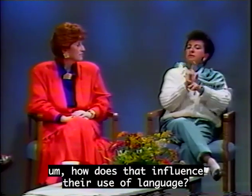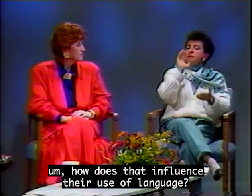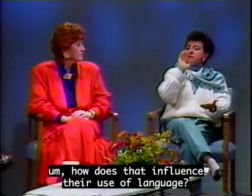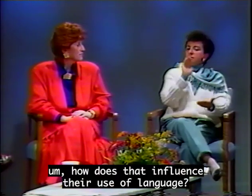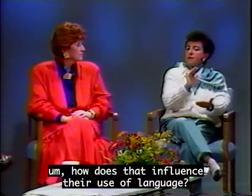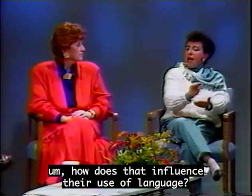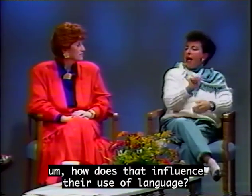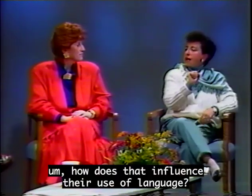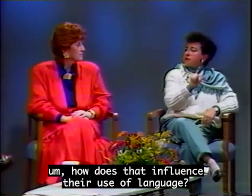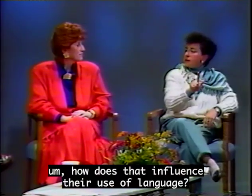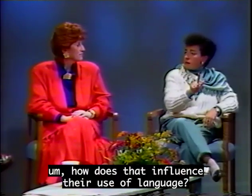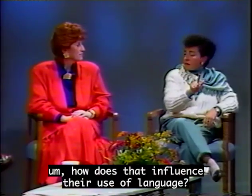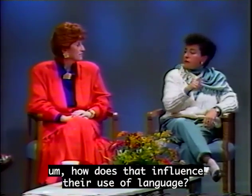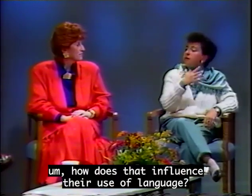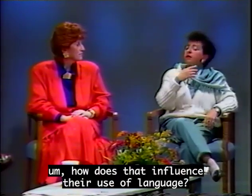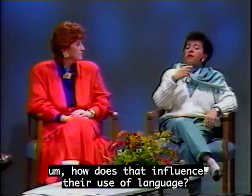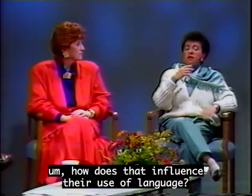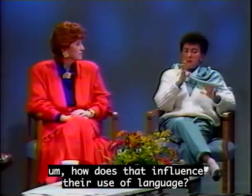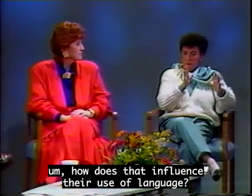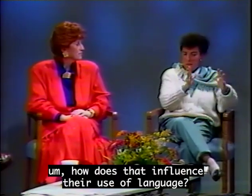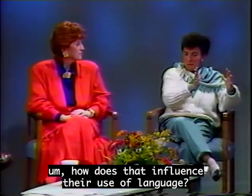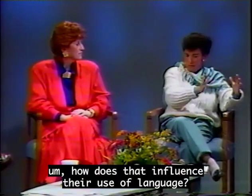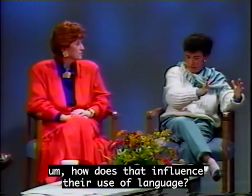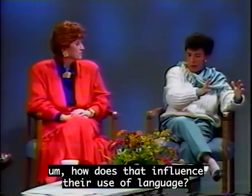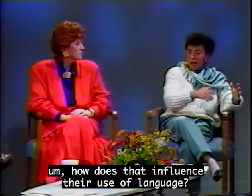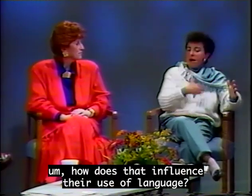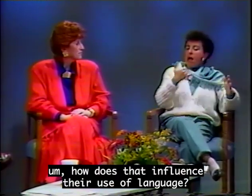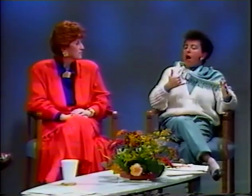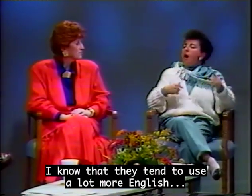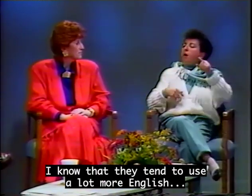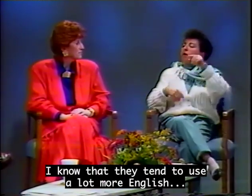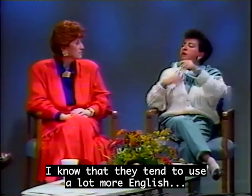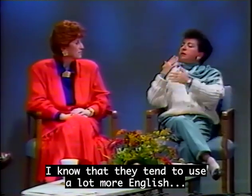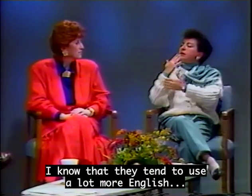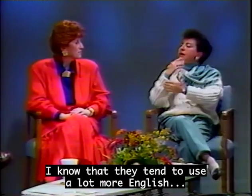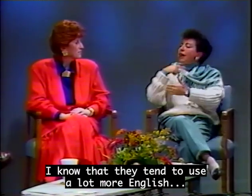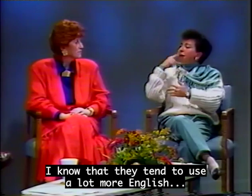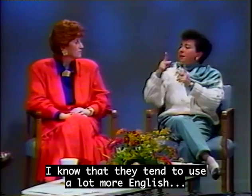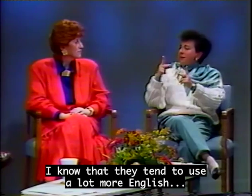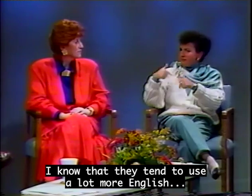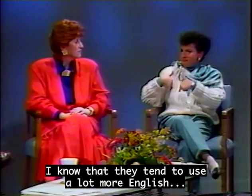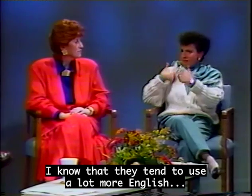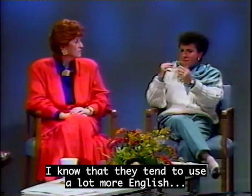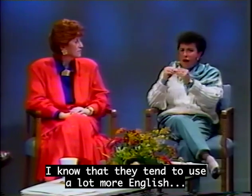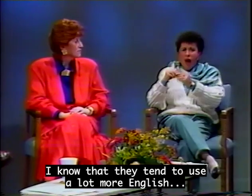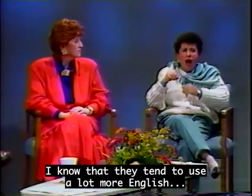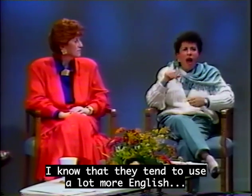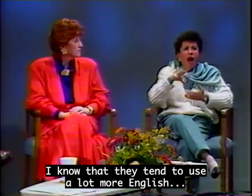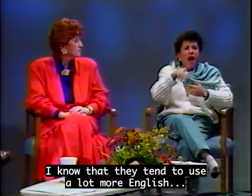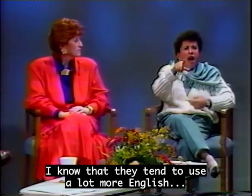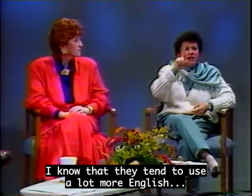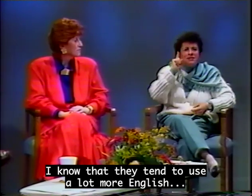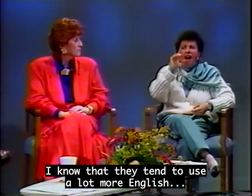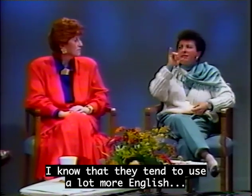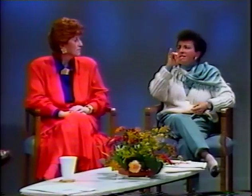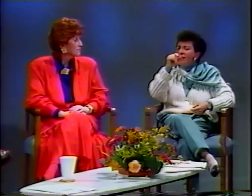how does that influence their use of language? I know that they tend to use a lot more English.